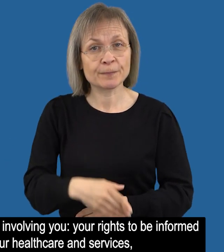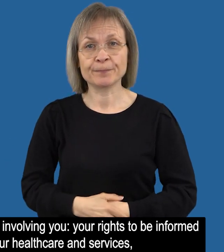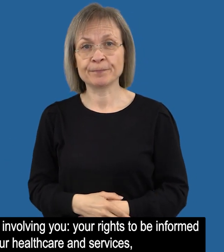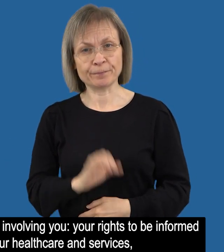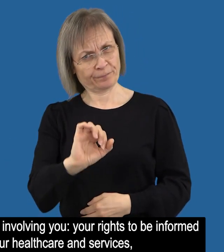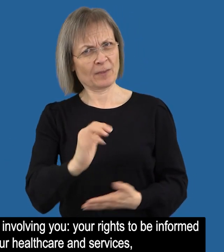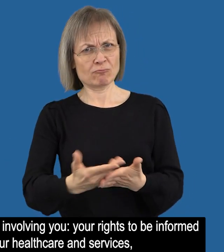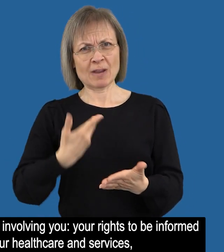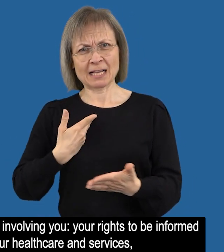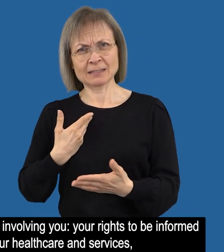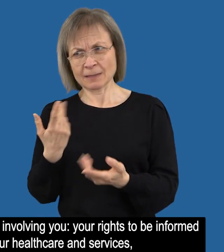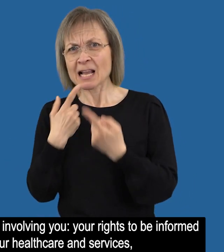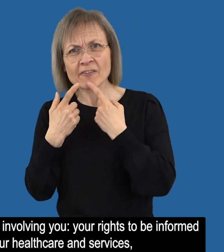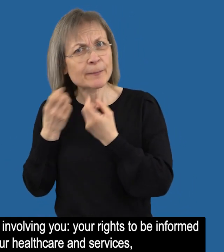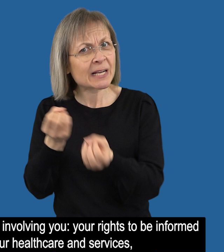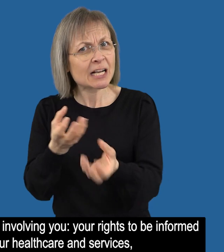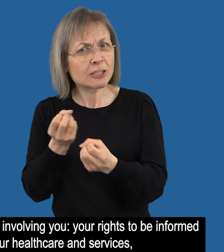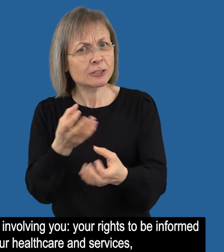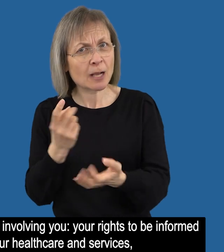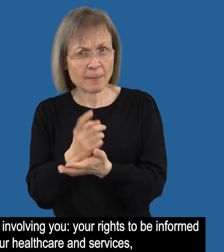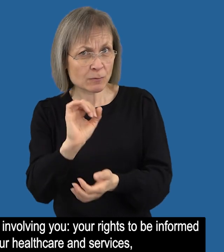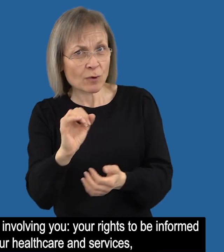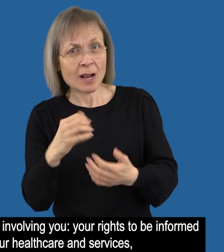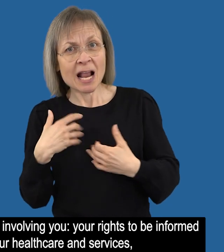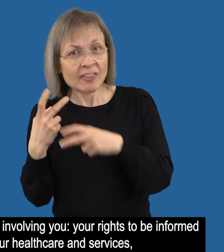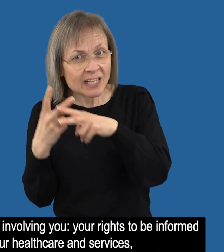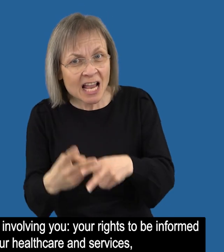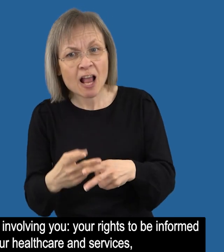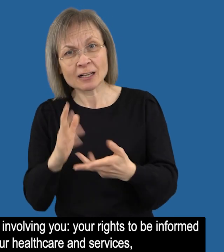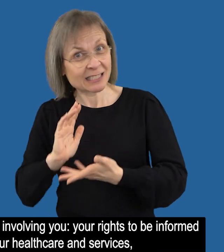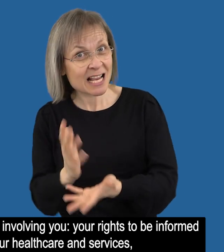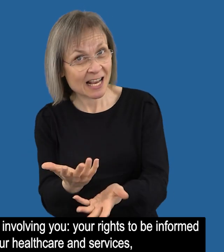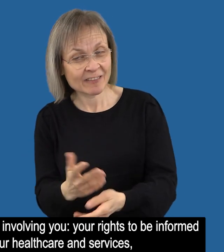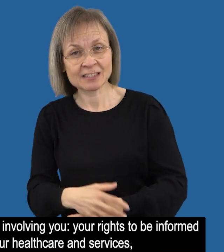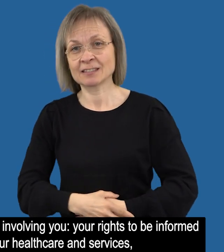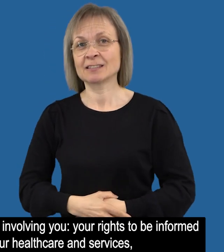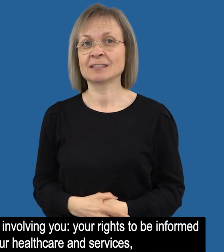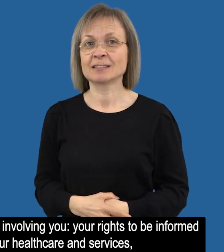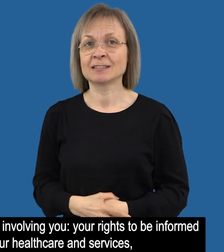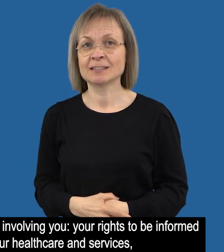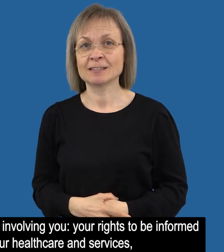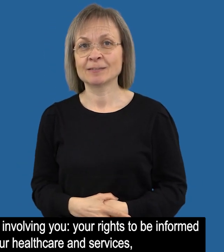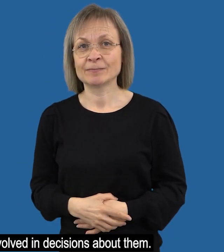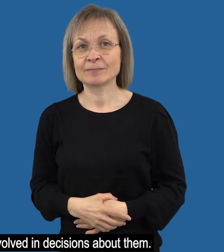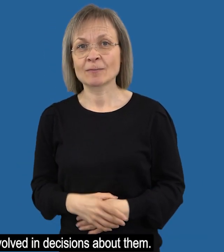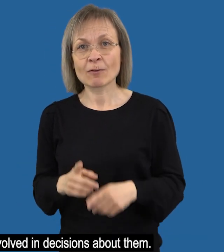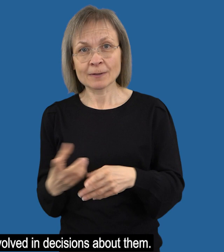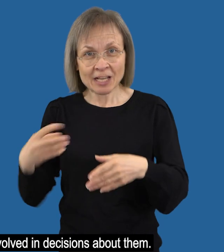communication and involving you, your rights to be informed about your healthcare and services, and to be involved in decisions about